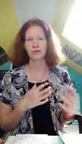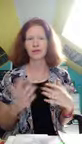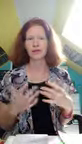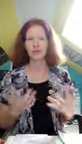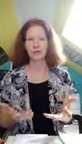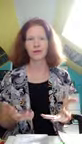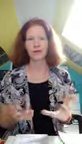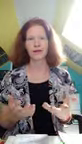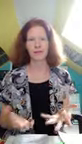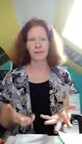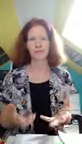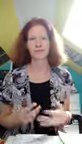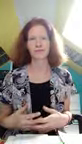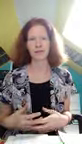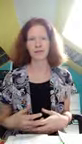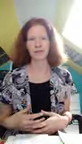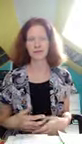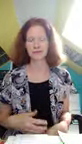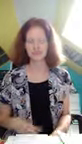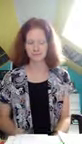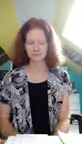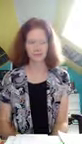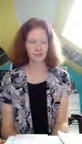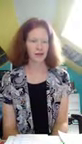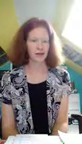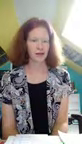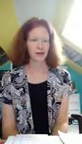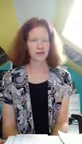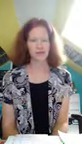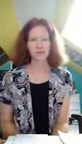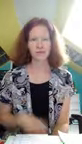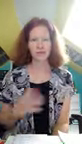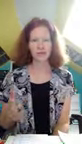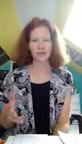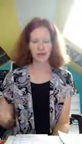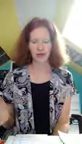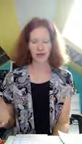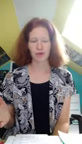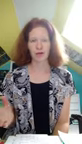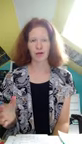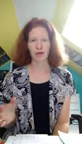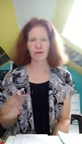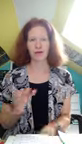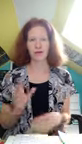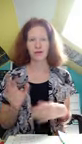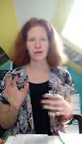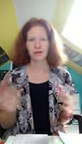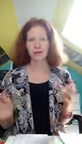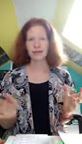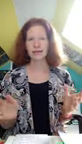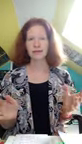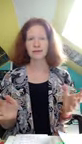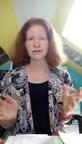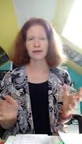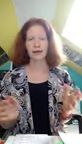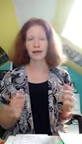we can communicate to the best of our abilities. So first, I wanted to talk about kind of what it is